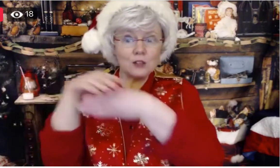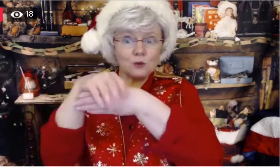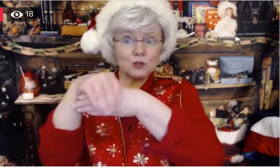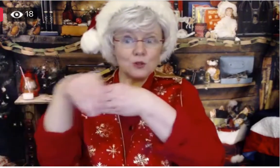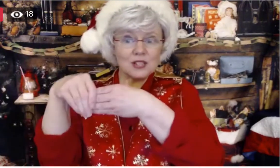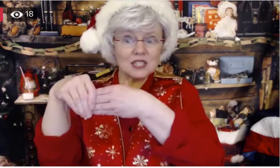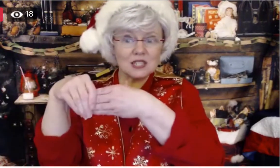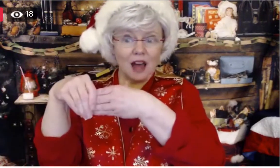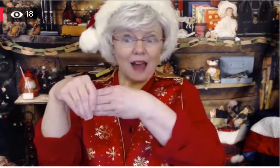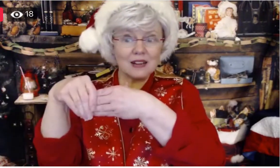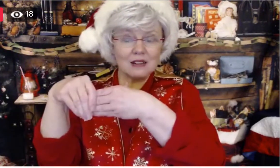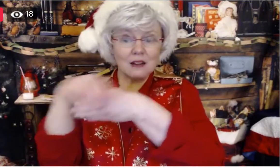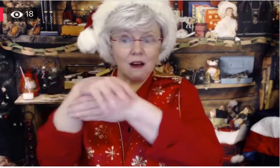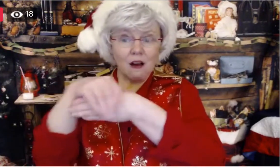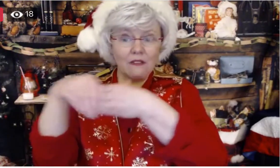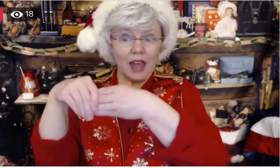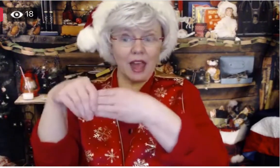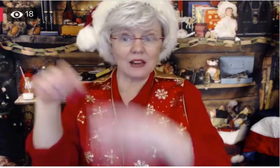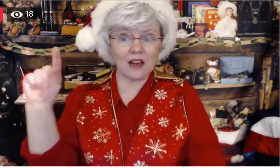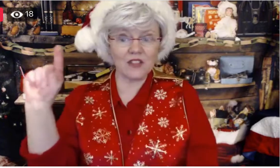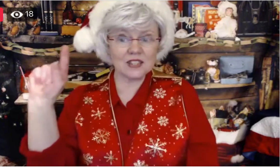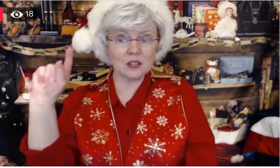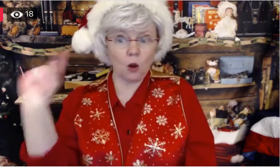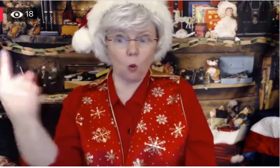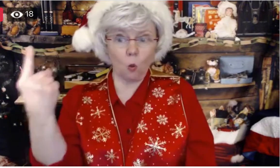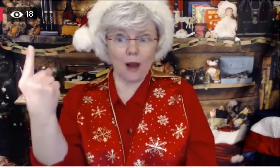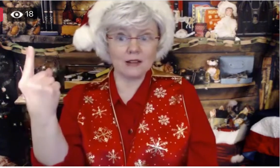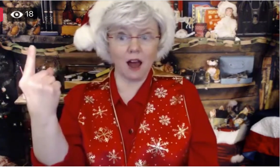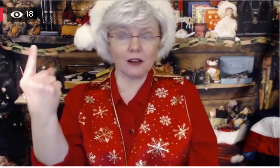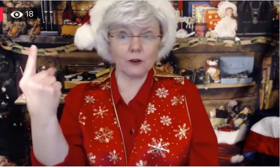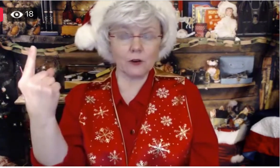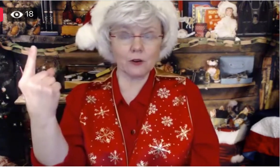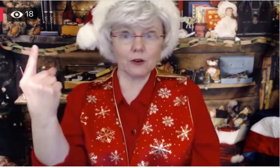don't do this slide on the hand like this. $1,